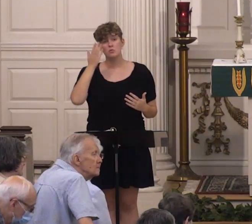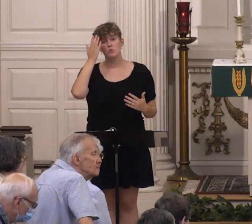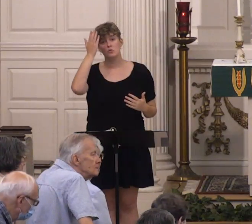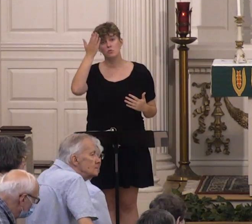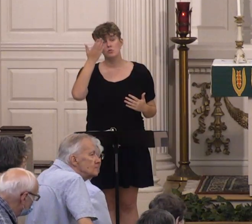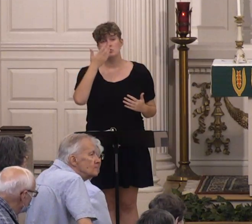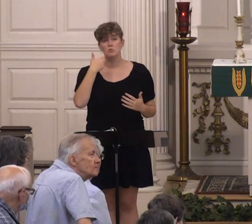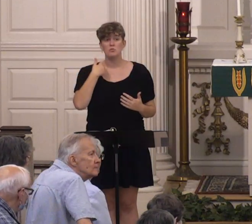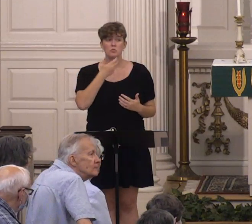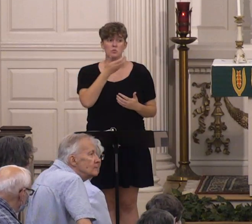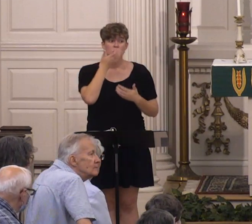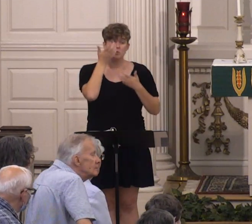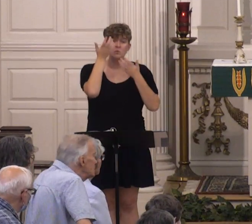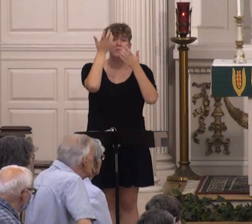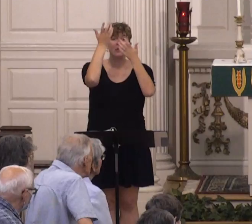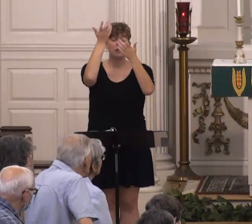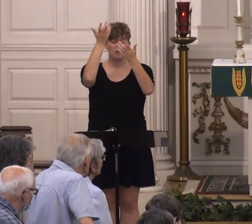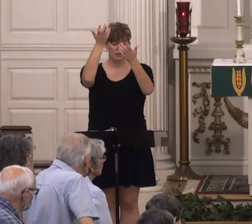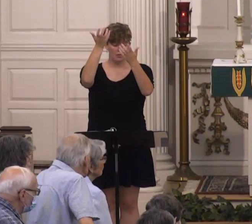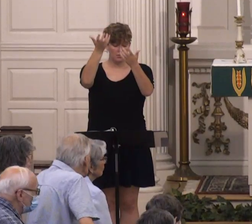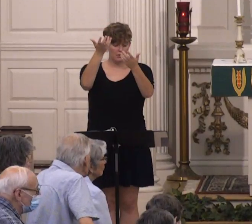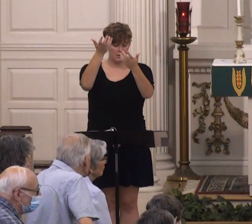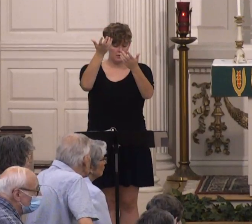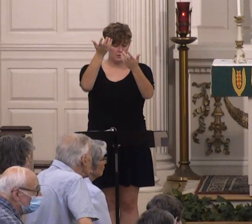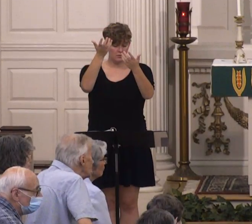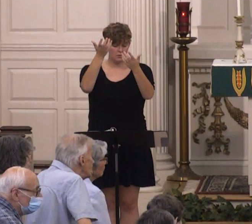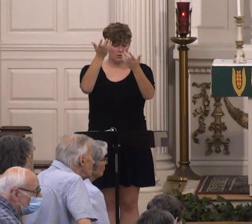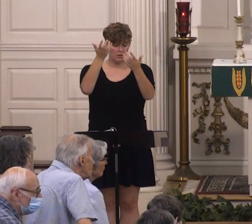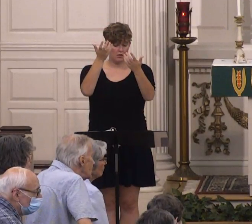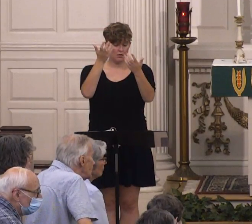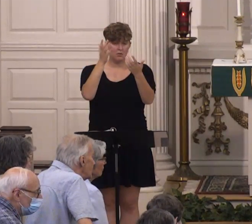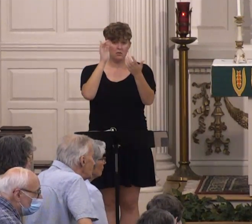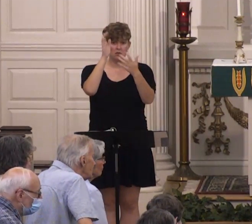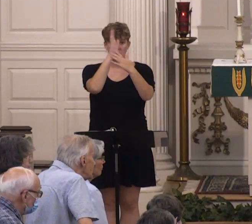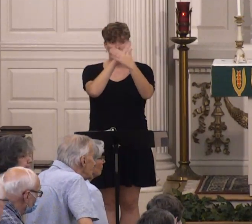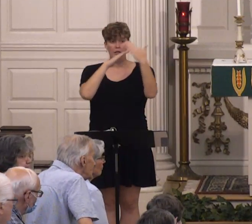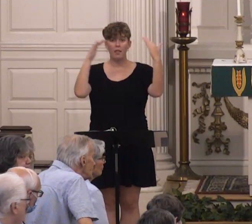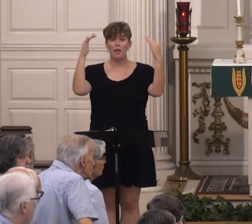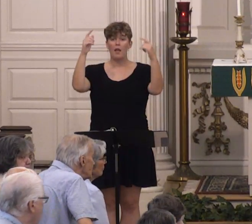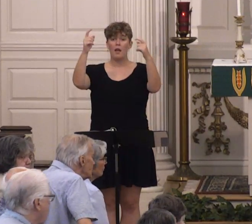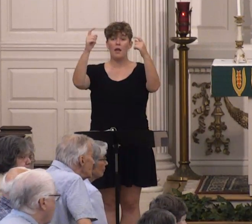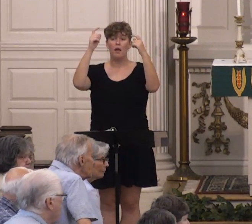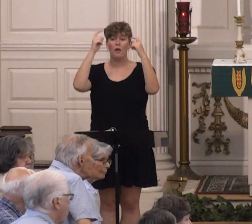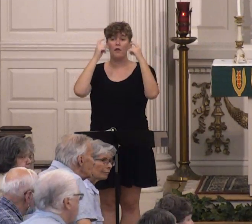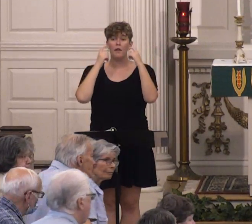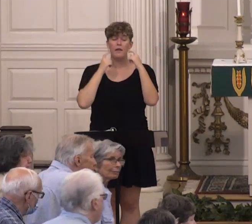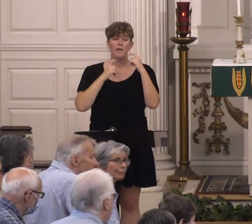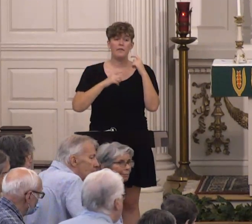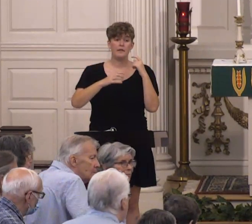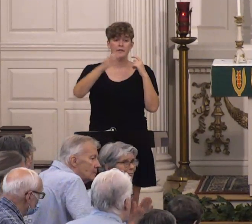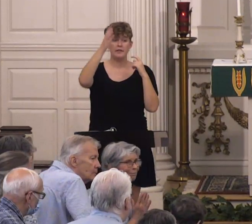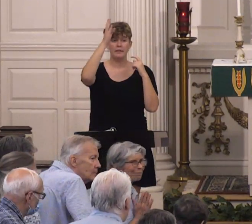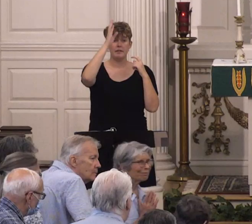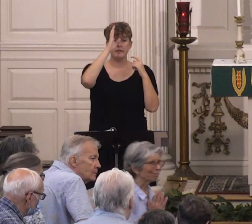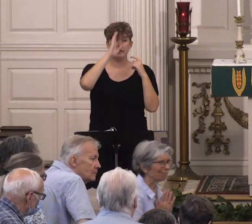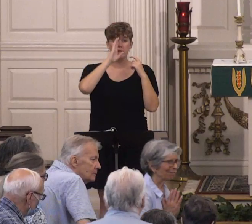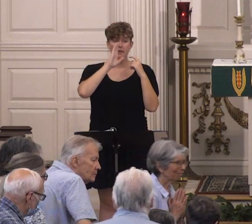Comforter, to thee we cry, thou